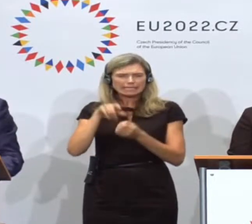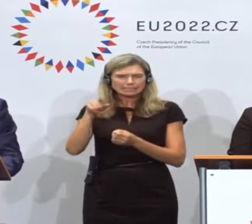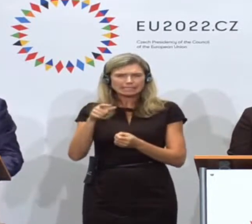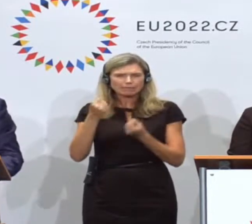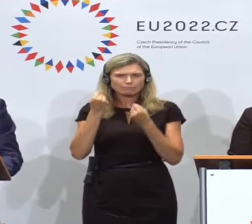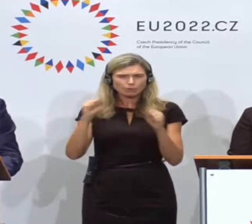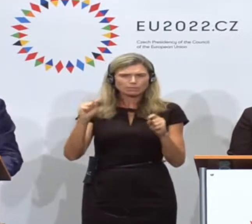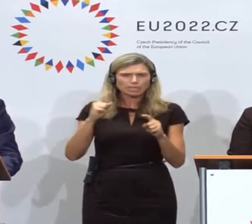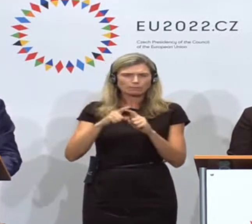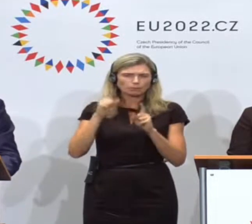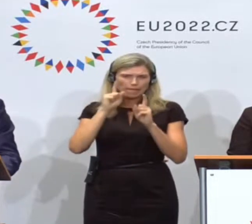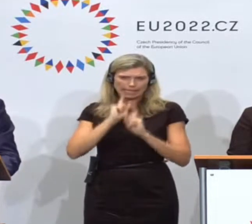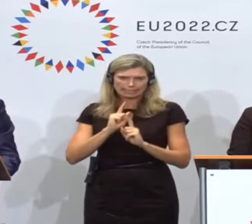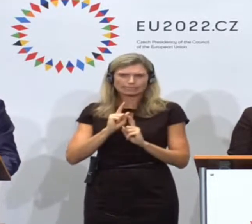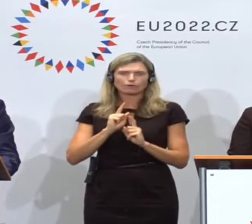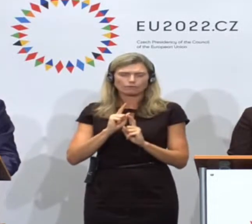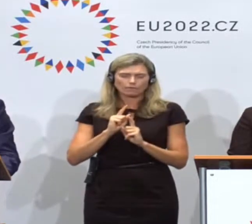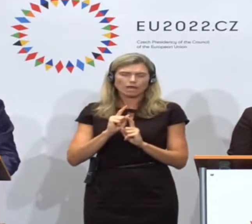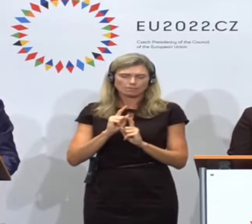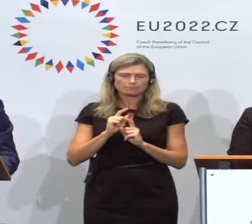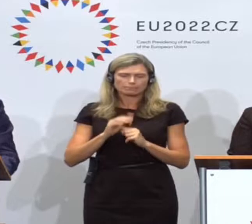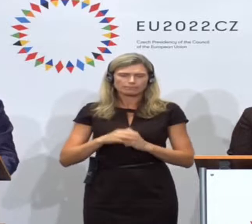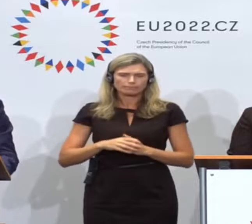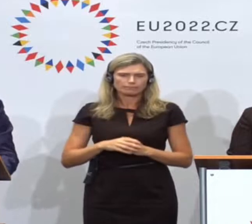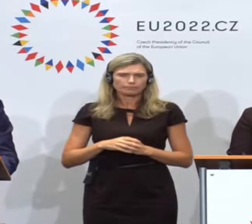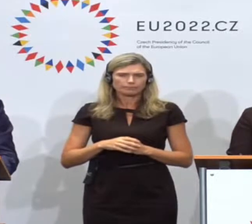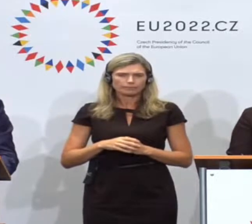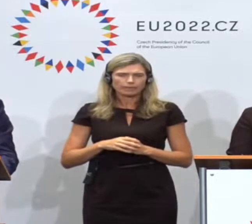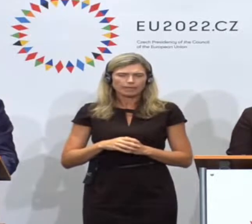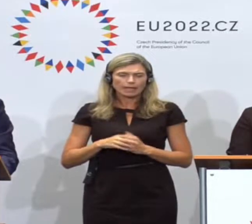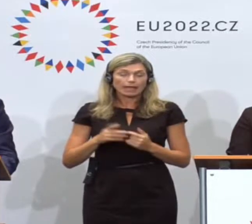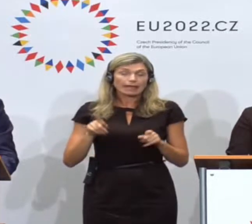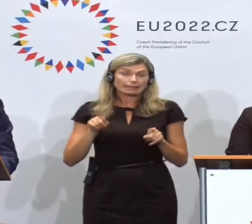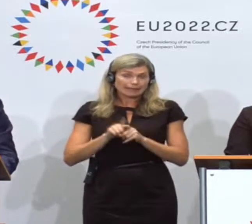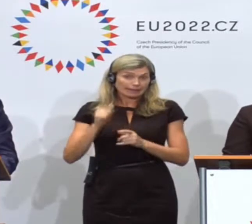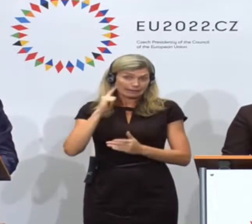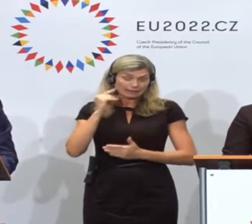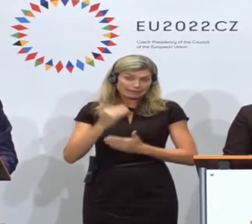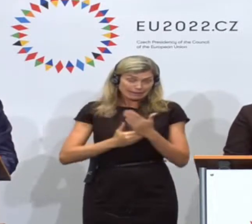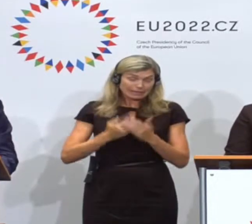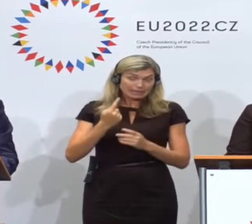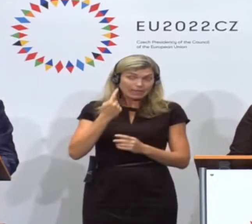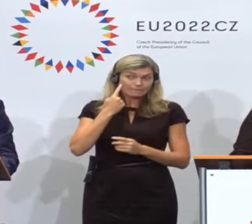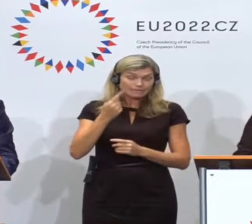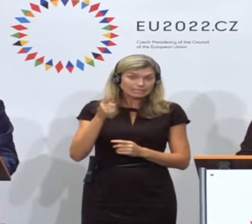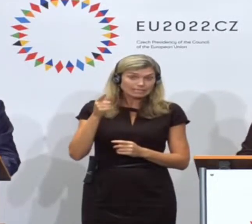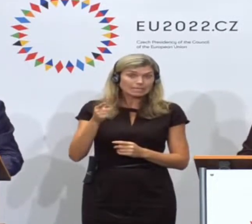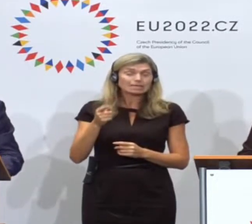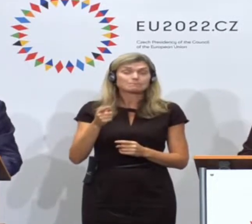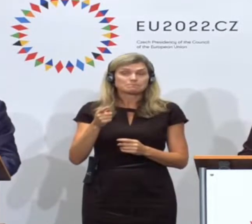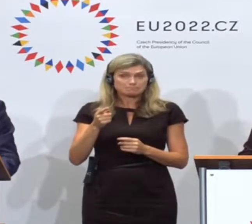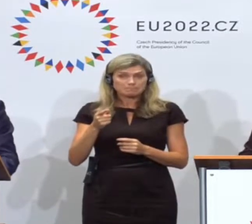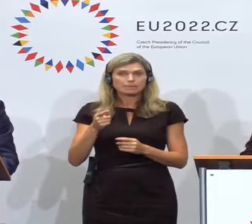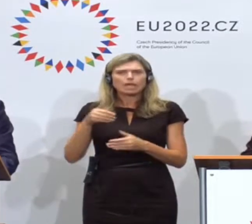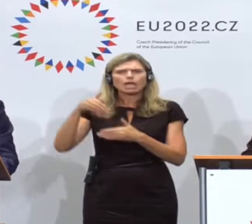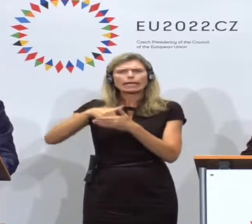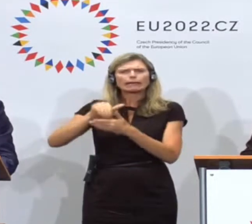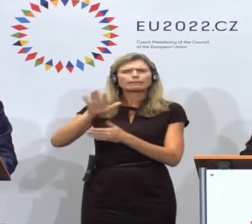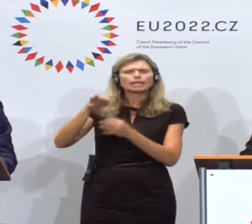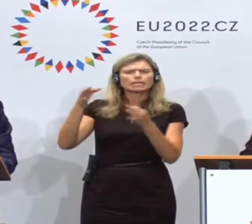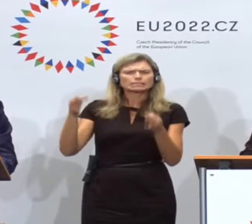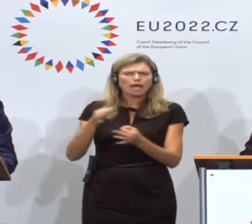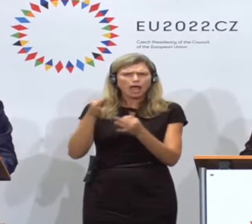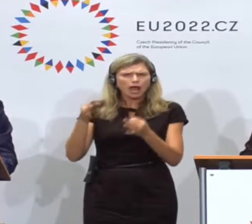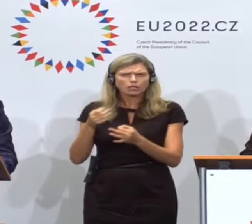are being fueled by foreign interference. Our commitment with Bosnia and Herzegovina will continue.